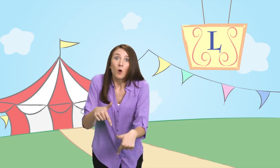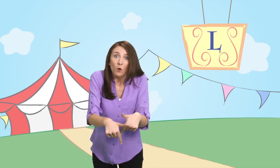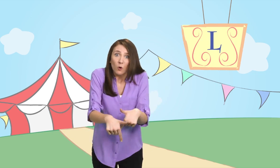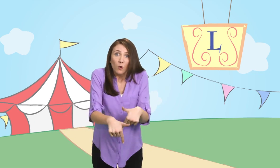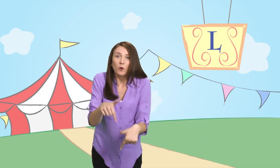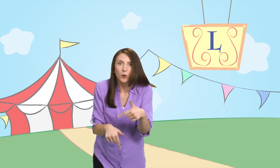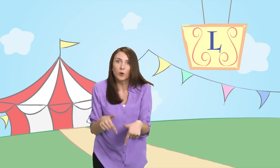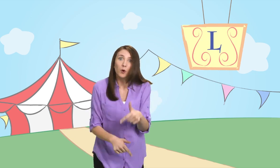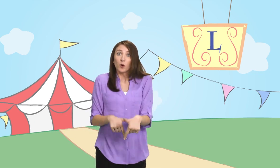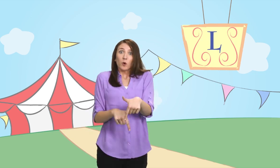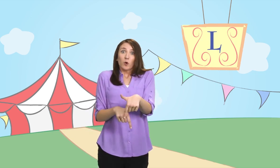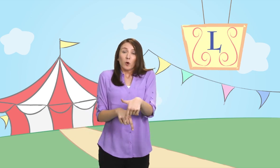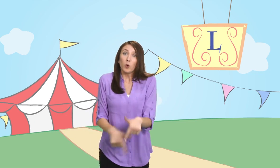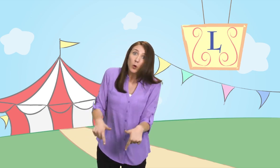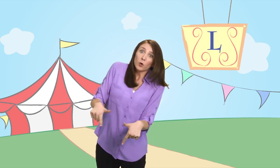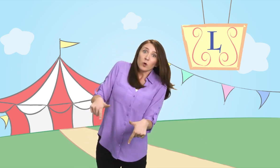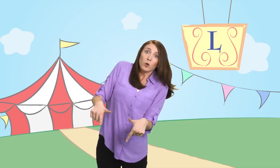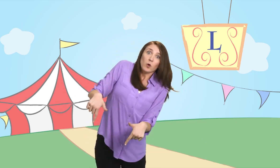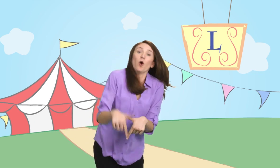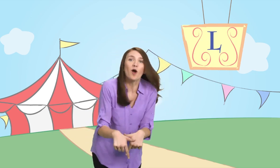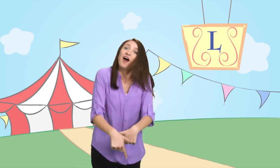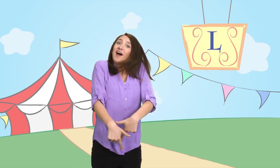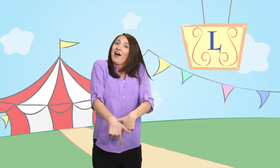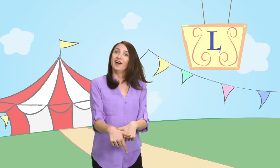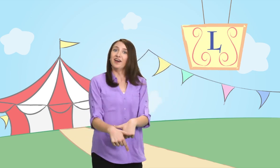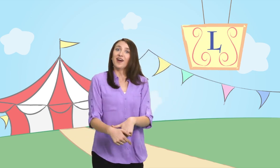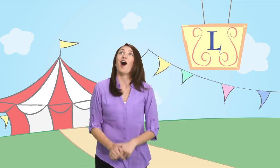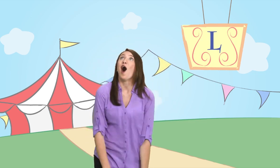Walking forward, walking back. Careful.